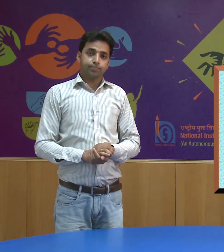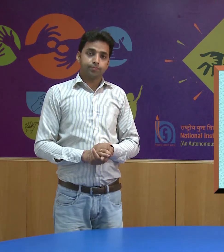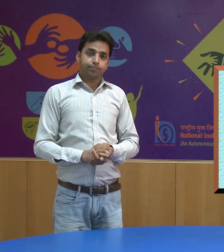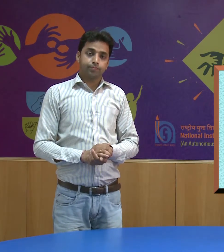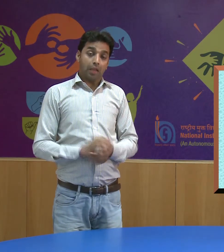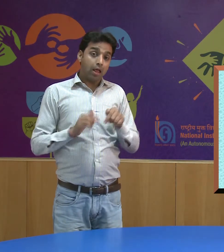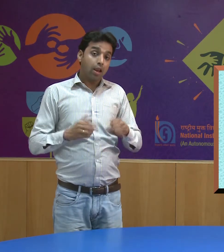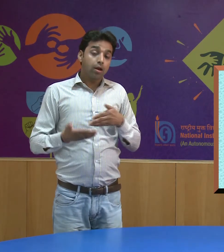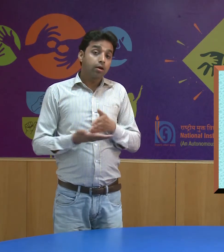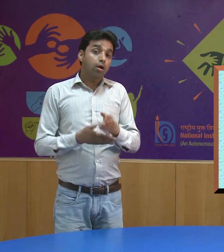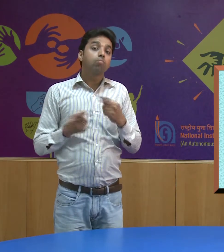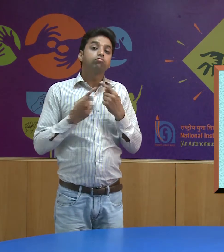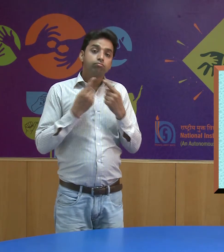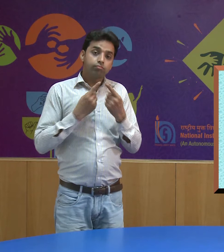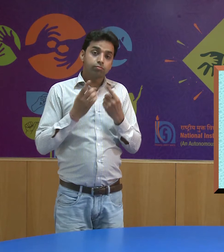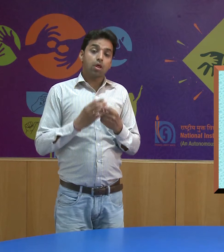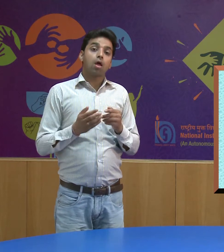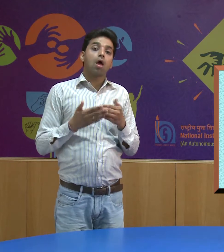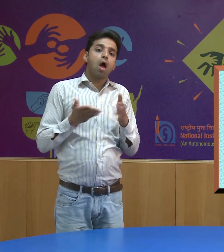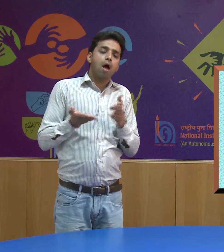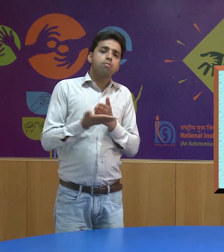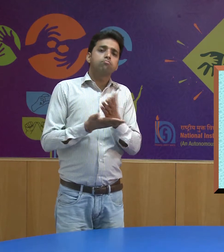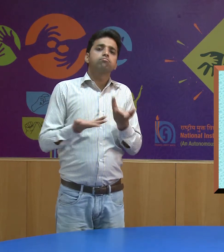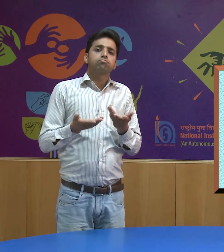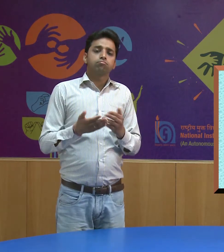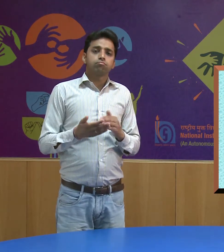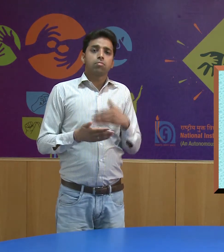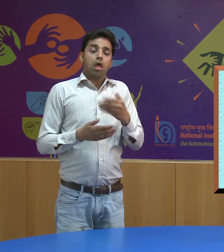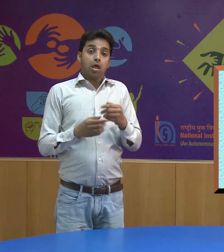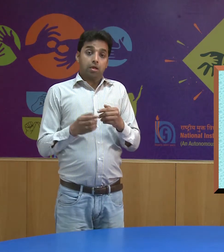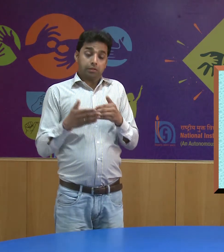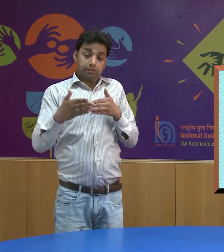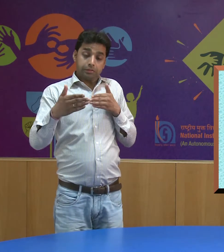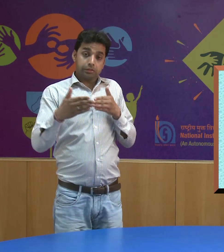Let us now discuss about the open and distance education system.